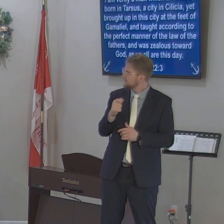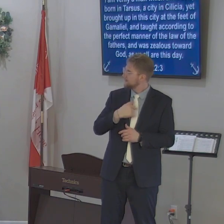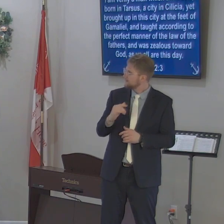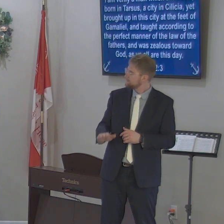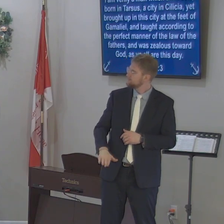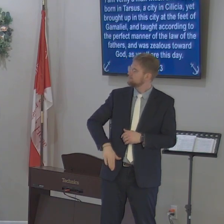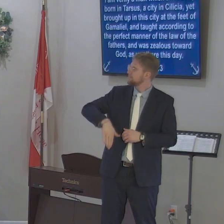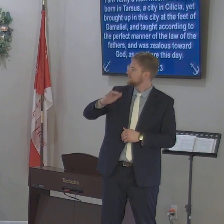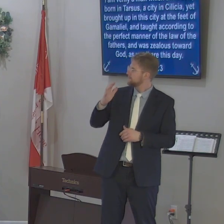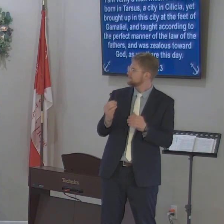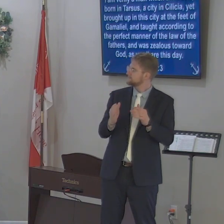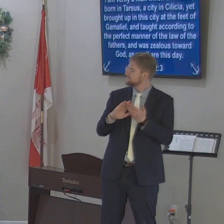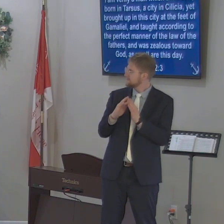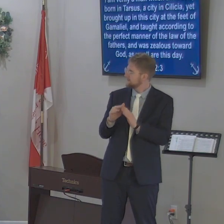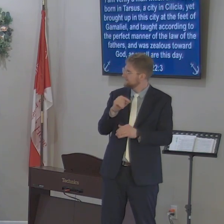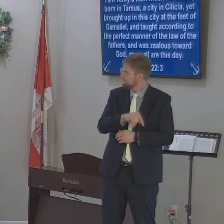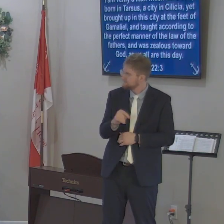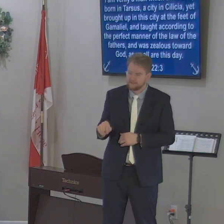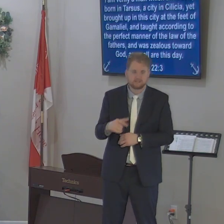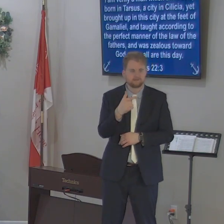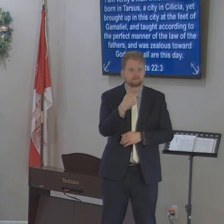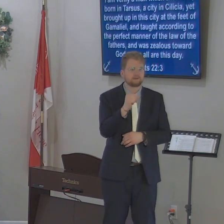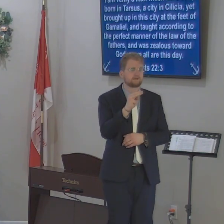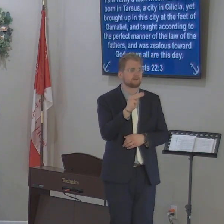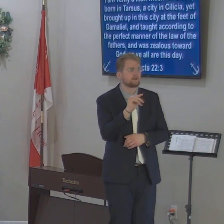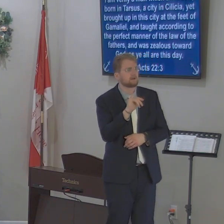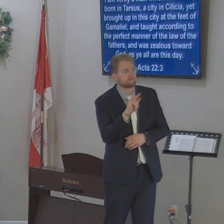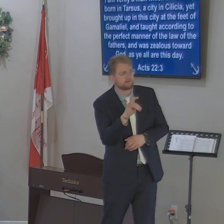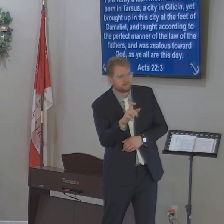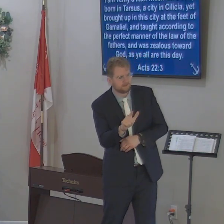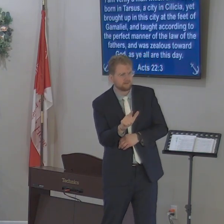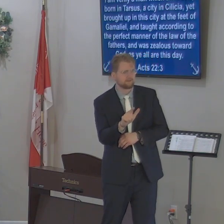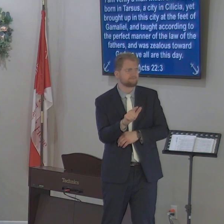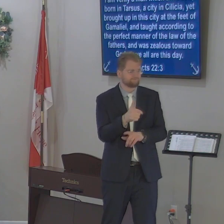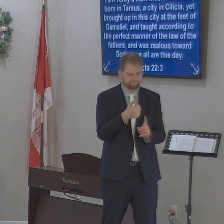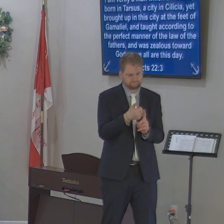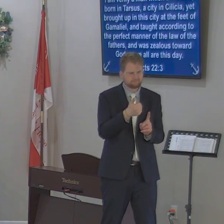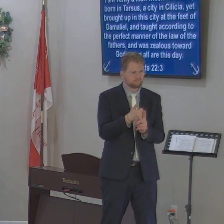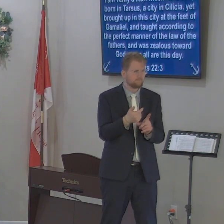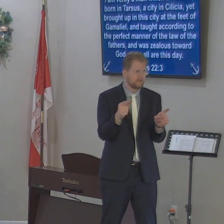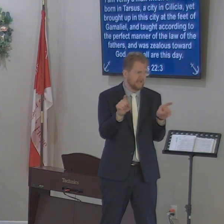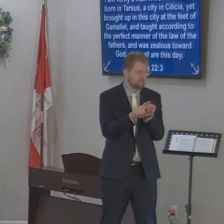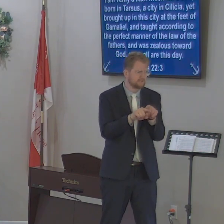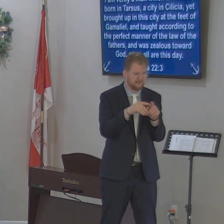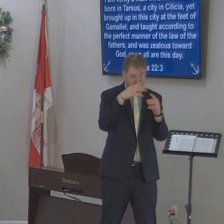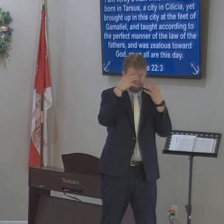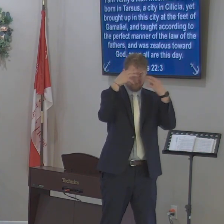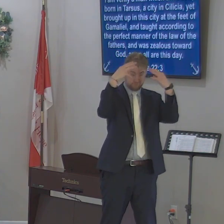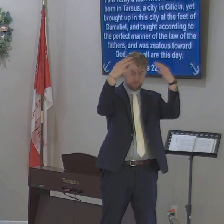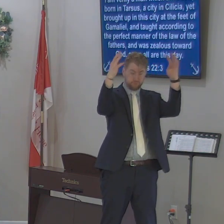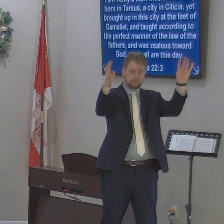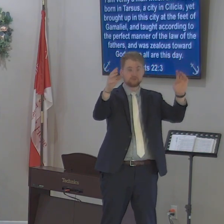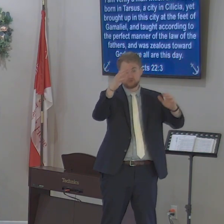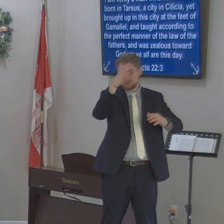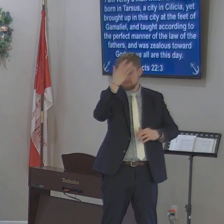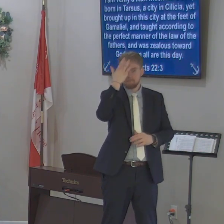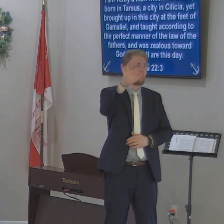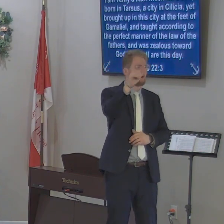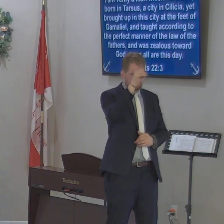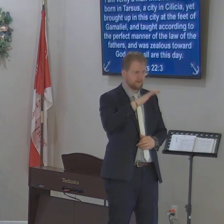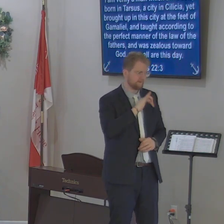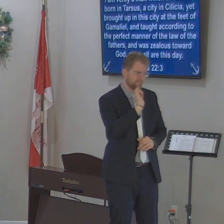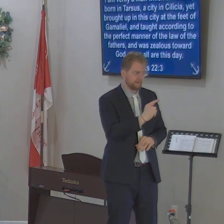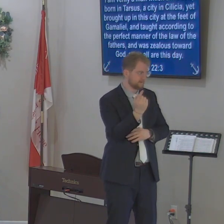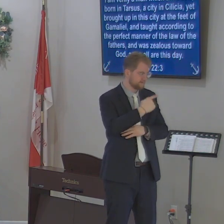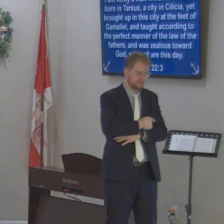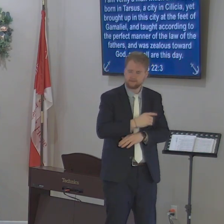one of the rabbinical teachers. It would be like the Harvard or the Yale of the day. "And taught according to the perfect manner